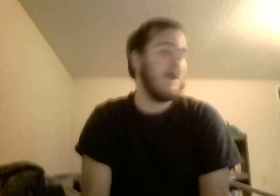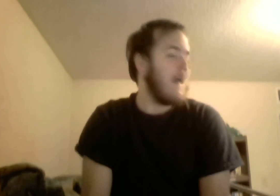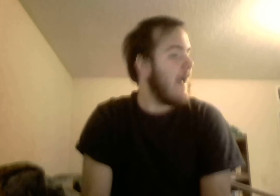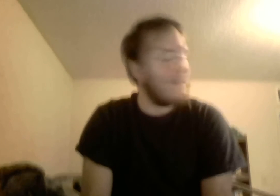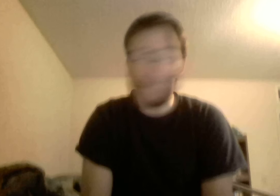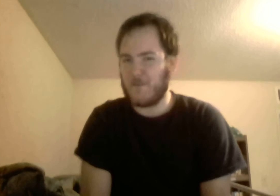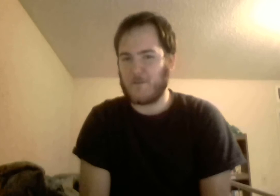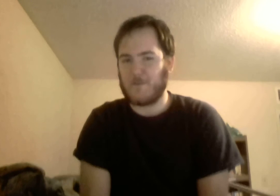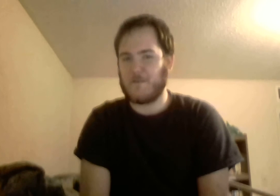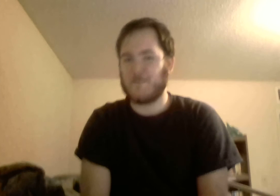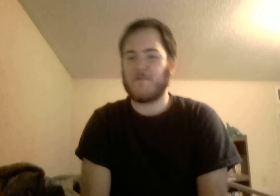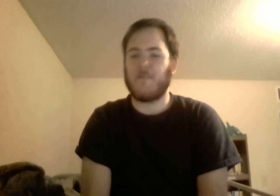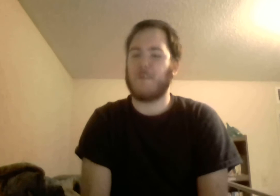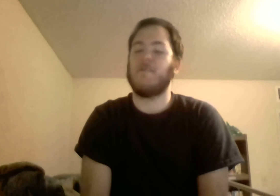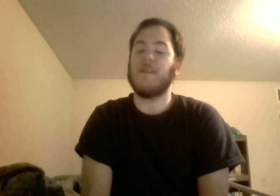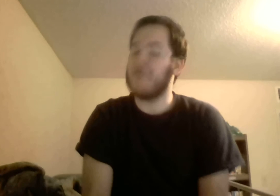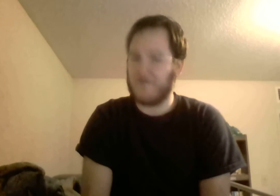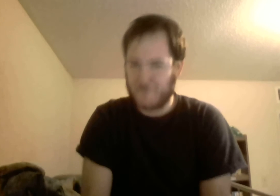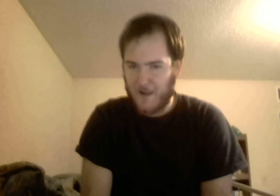awesome. Any question you have to start that quick, easy to try.